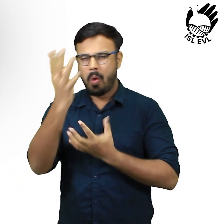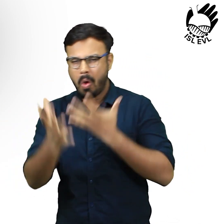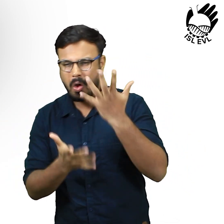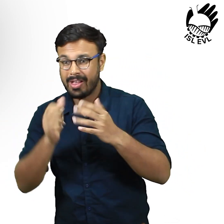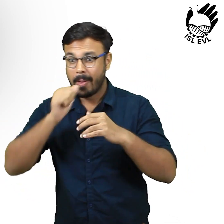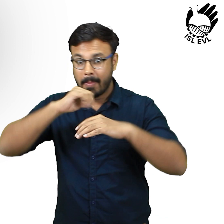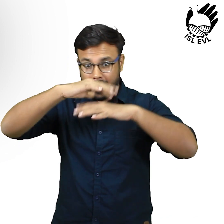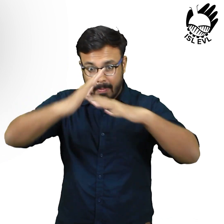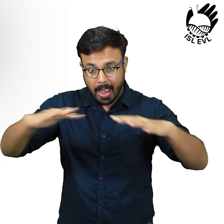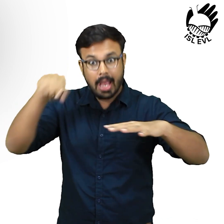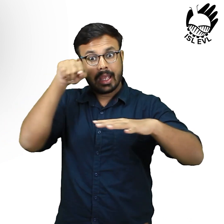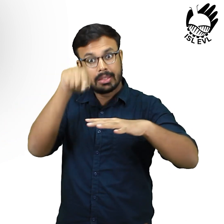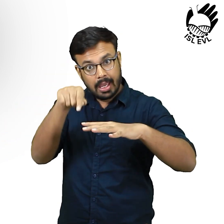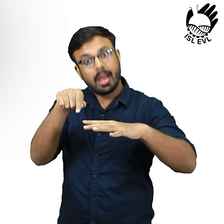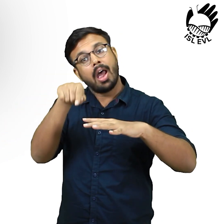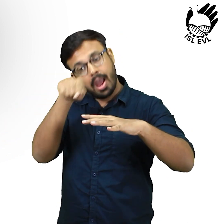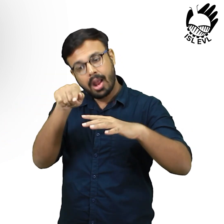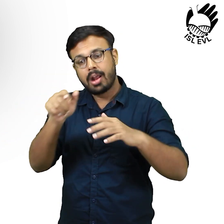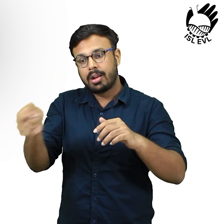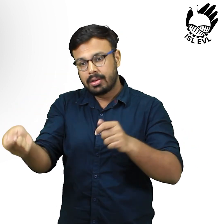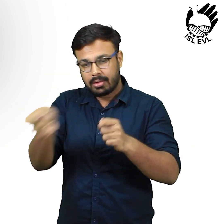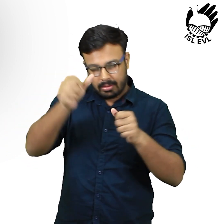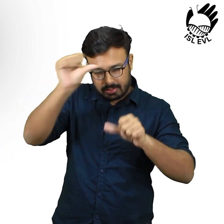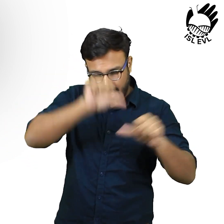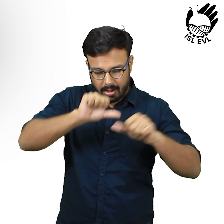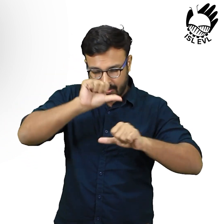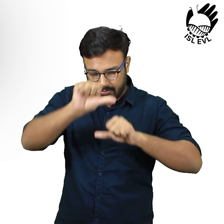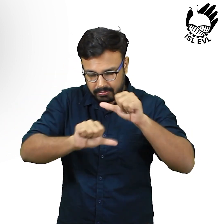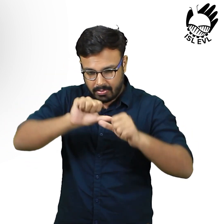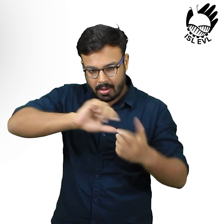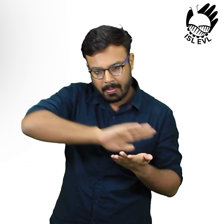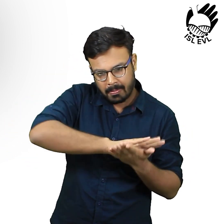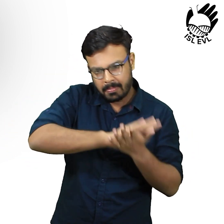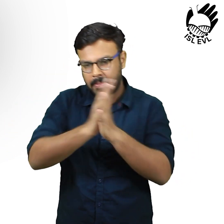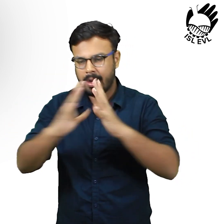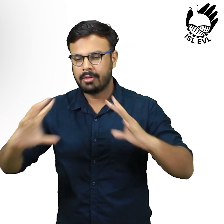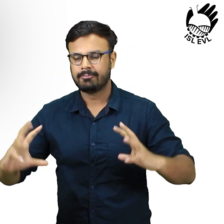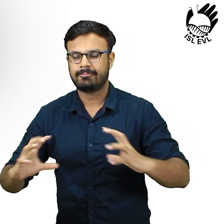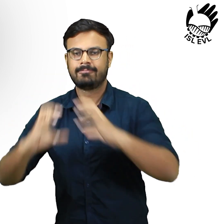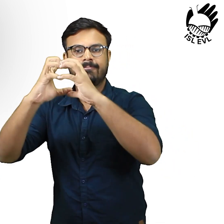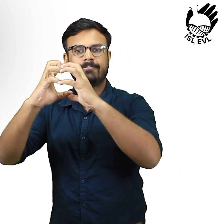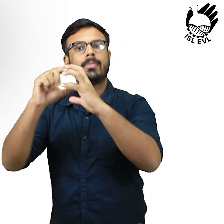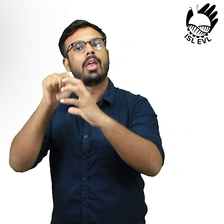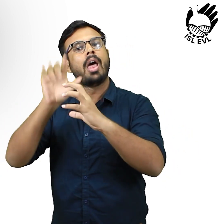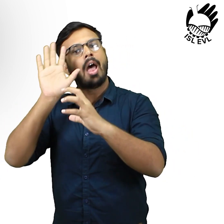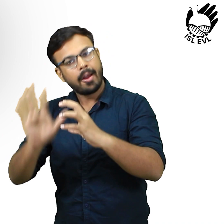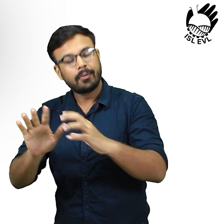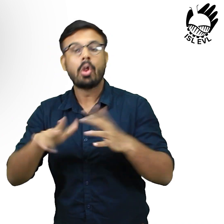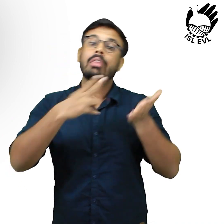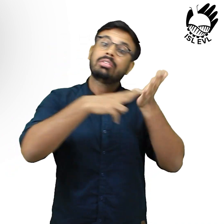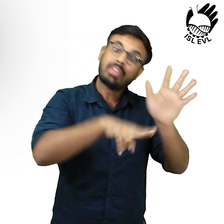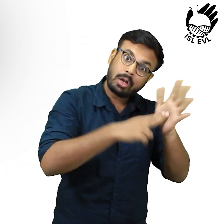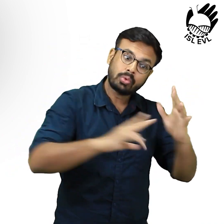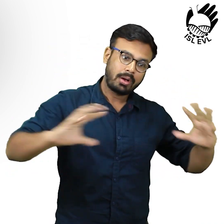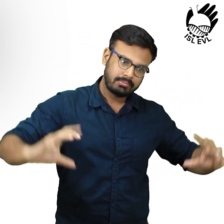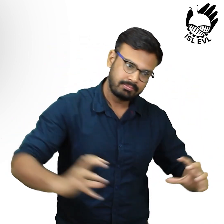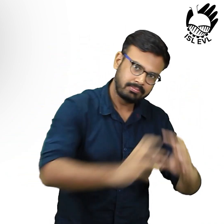basis of the substance being used. It is possible to grow crystals in other ways too. There are